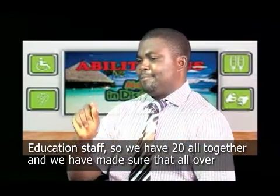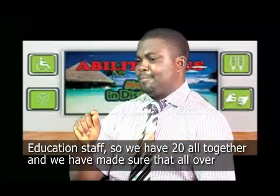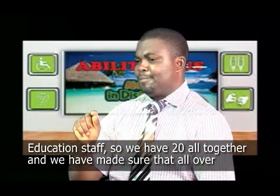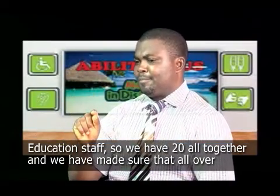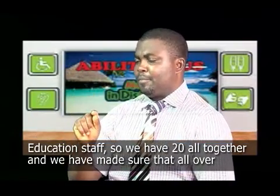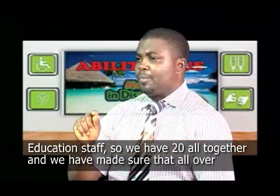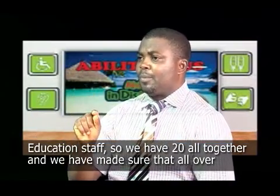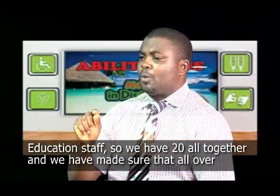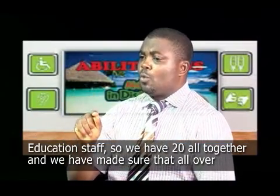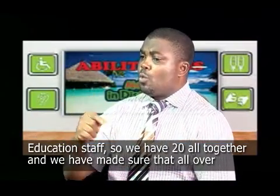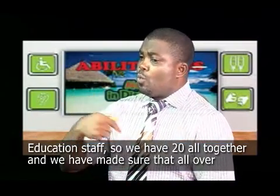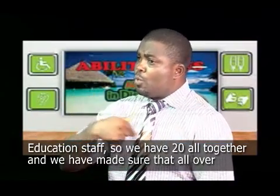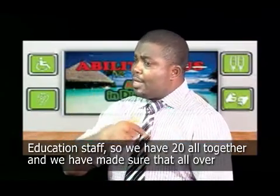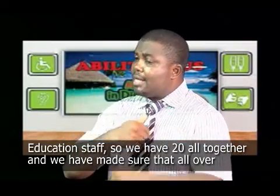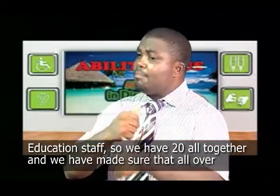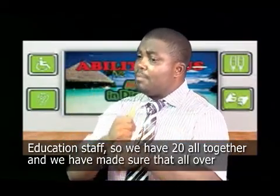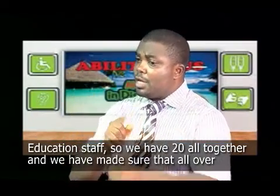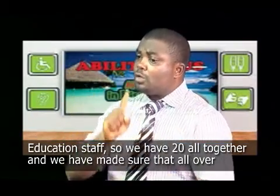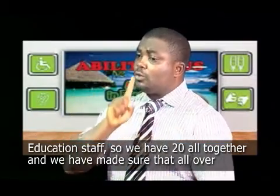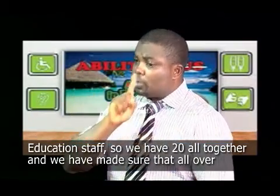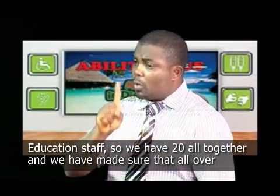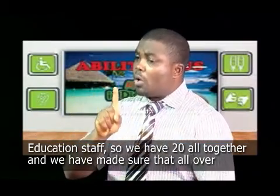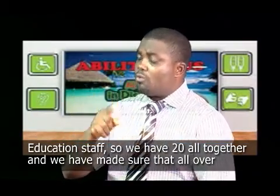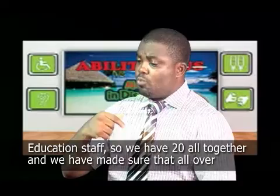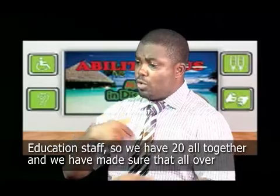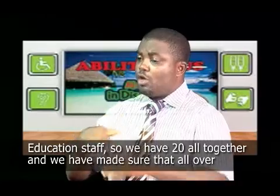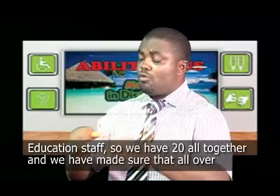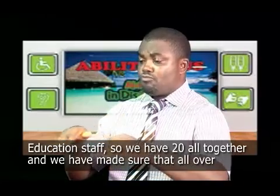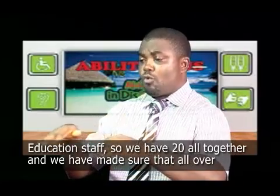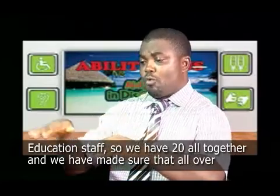So we have 20 altogether, and we have made sure that